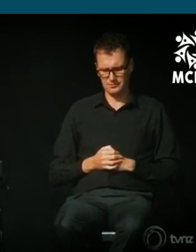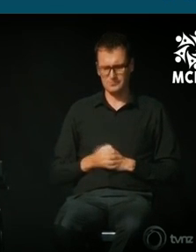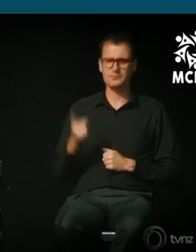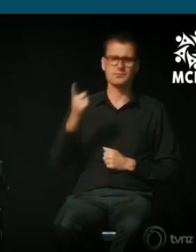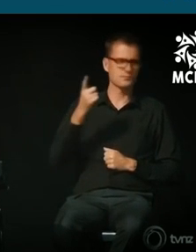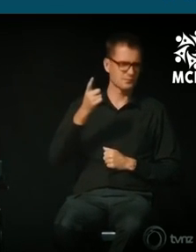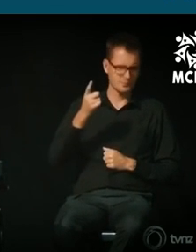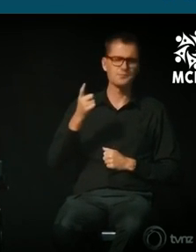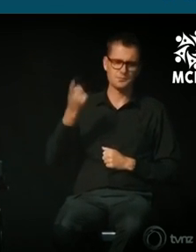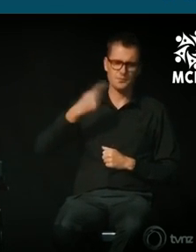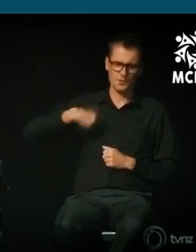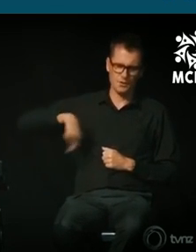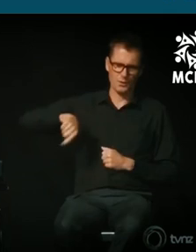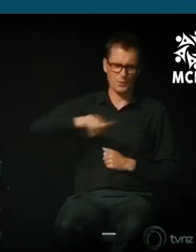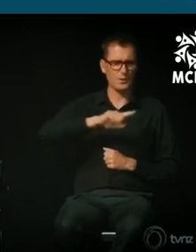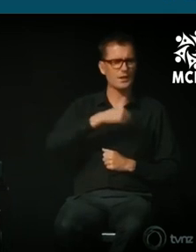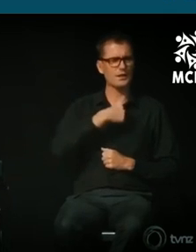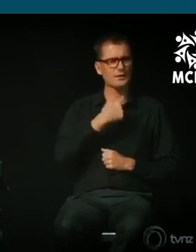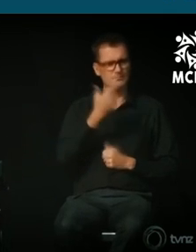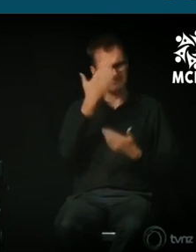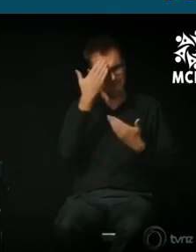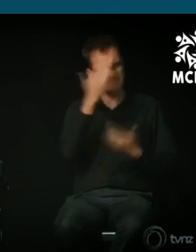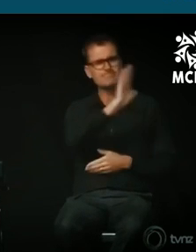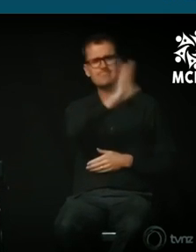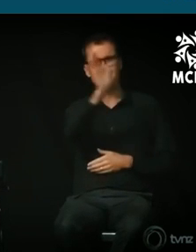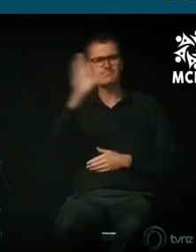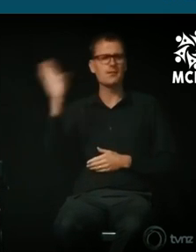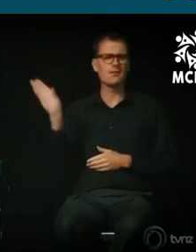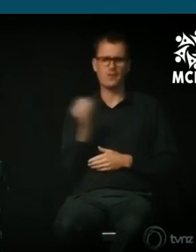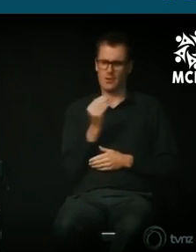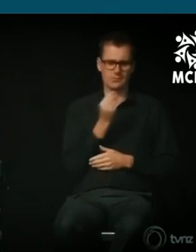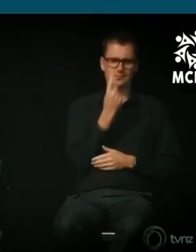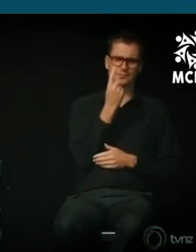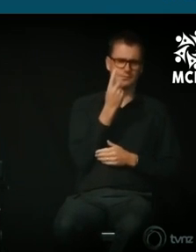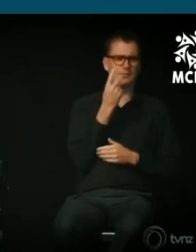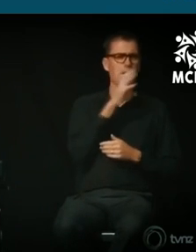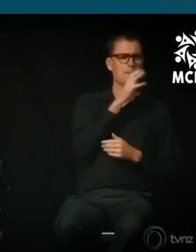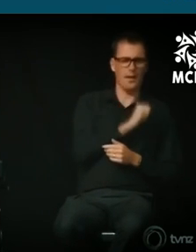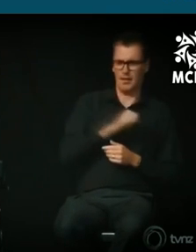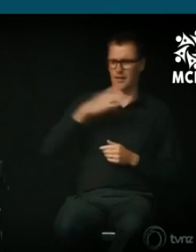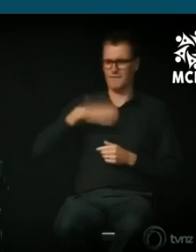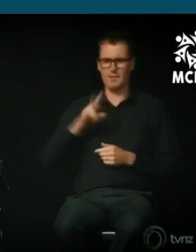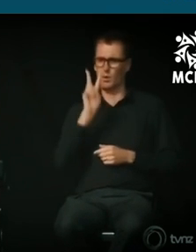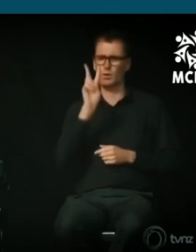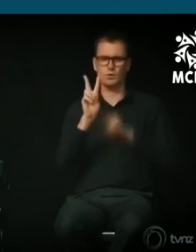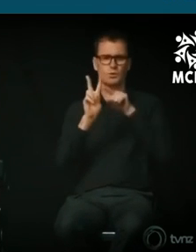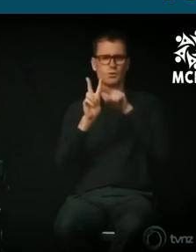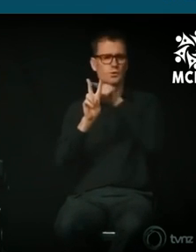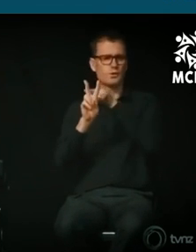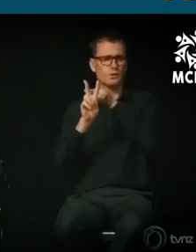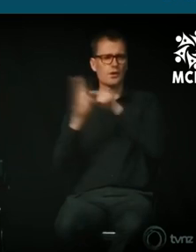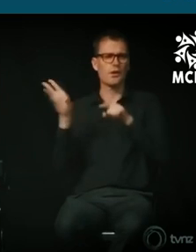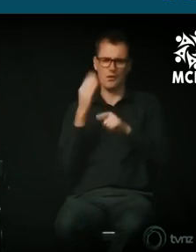Created you from a single pair of male and female, referring to our original